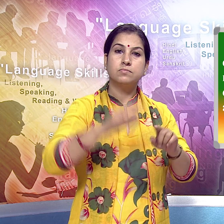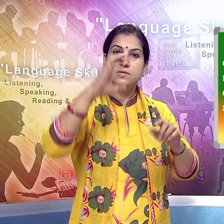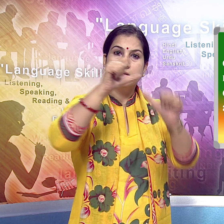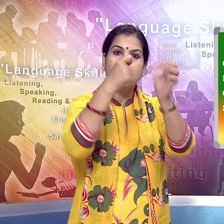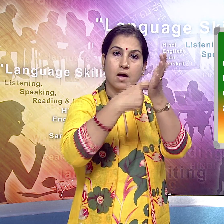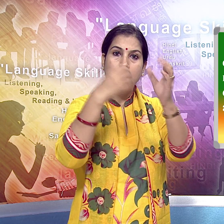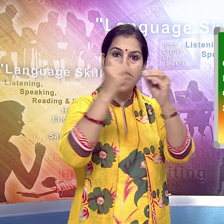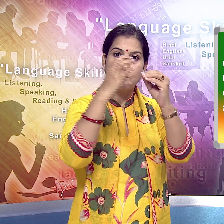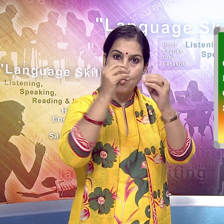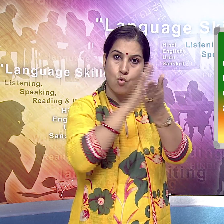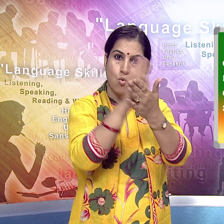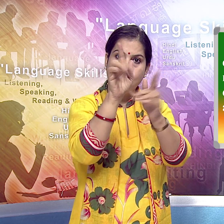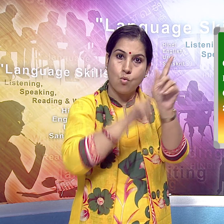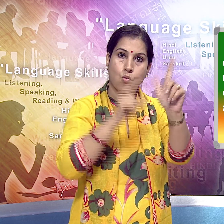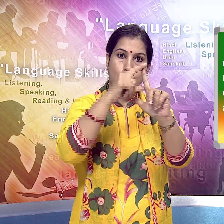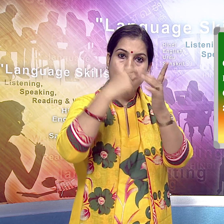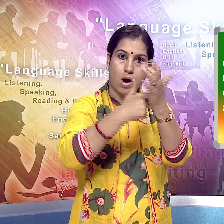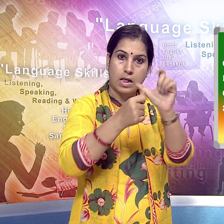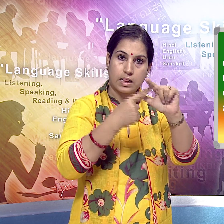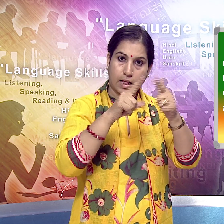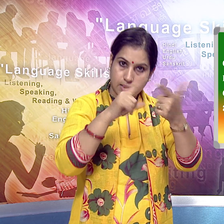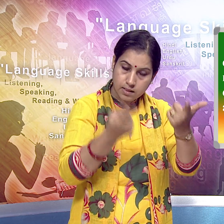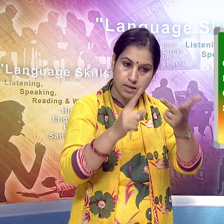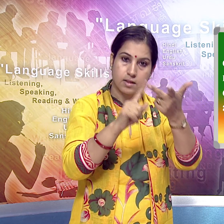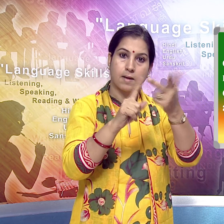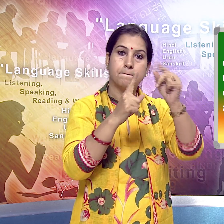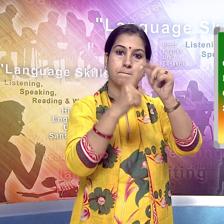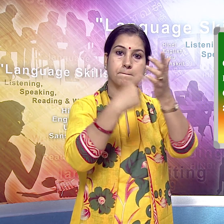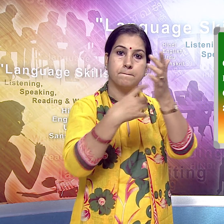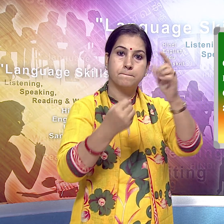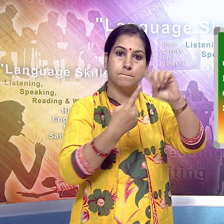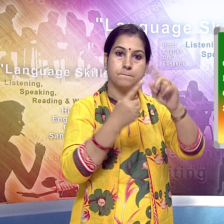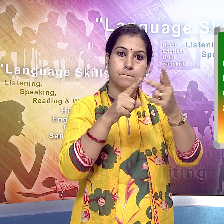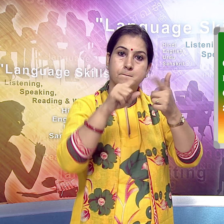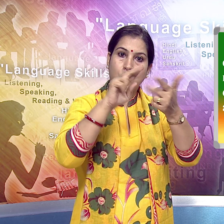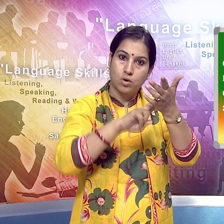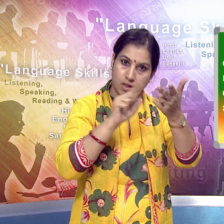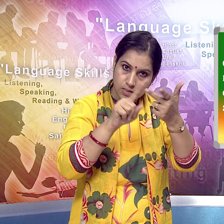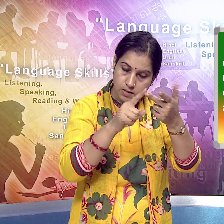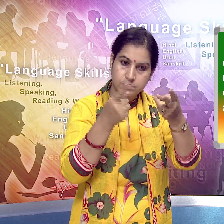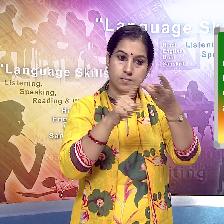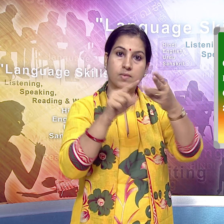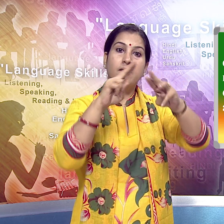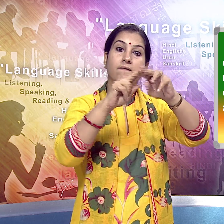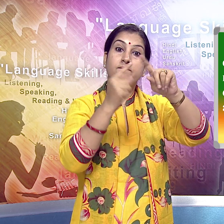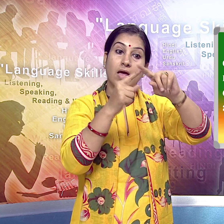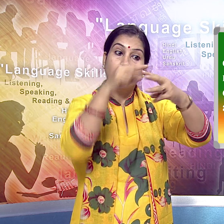Carbohydrate, protein, and fat, these 3 nutrients, when